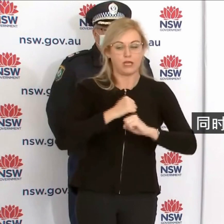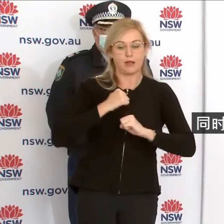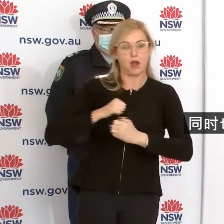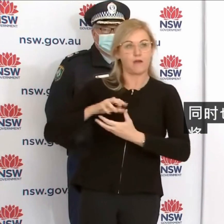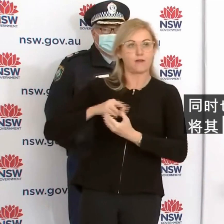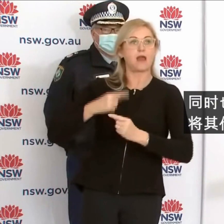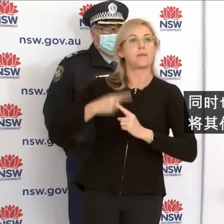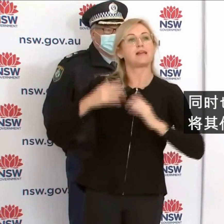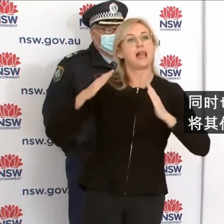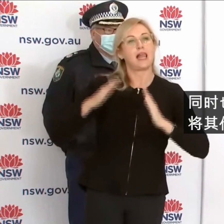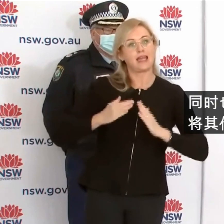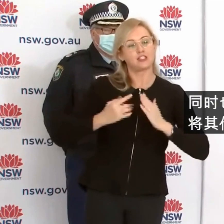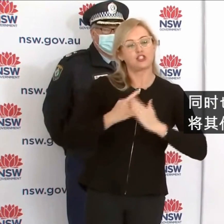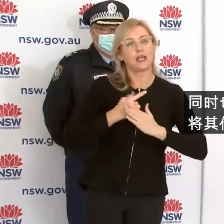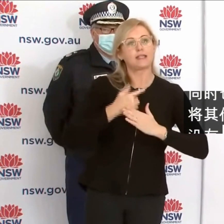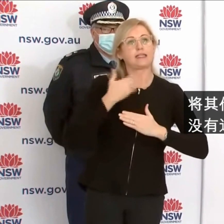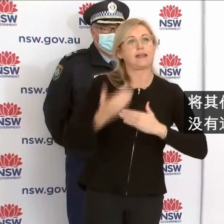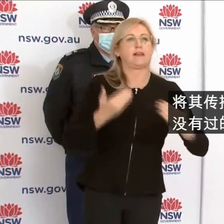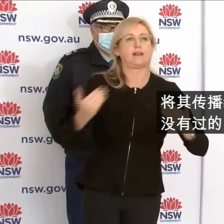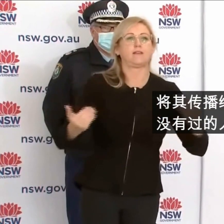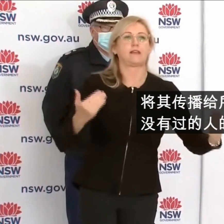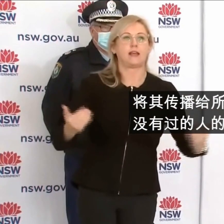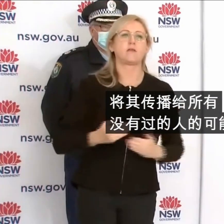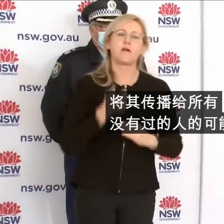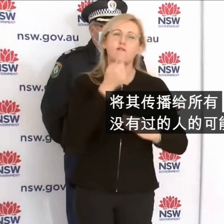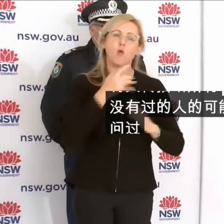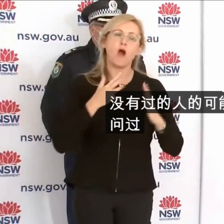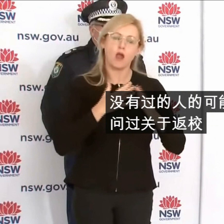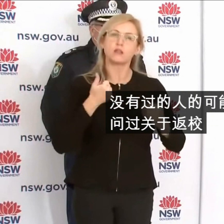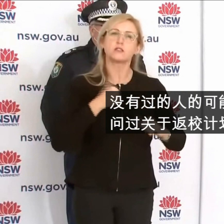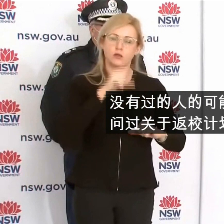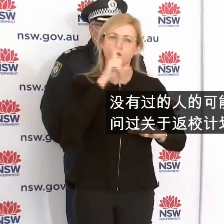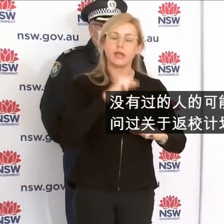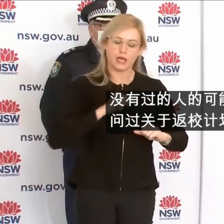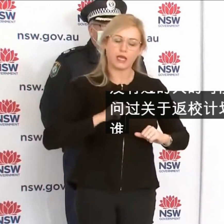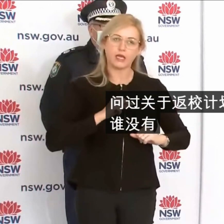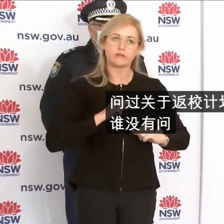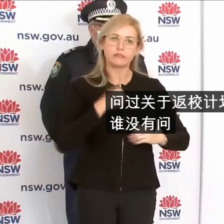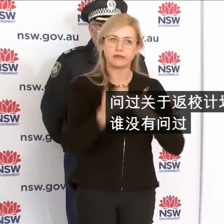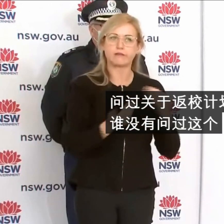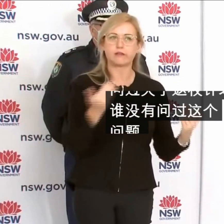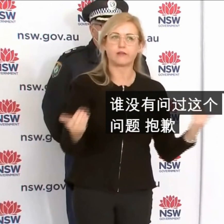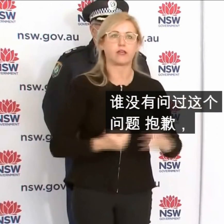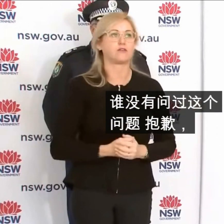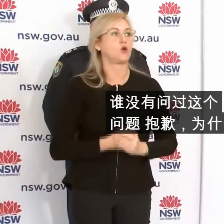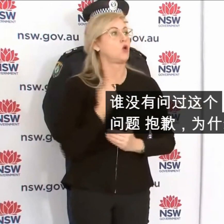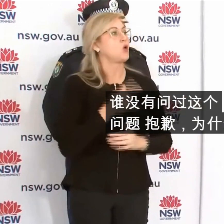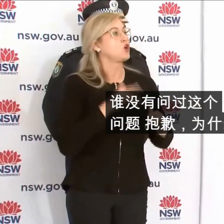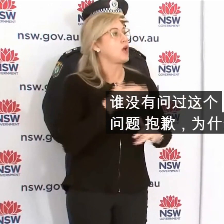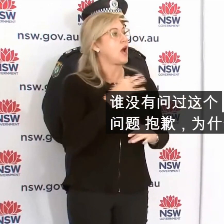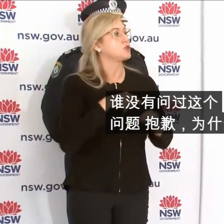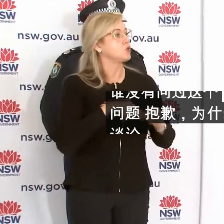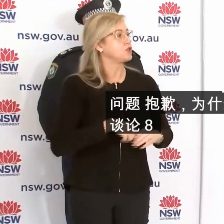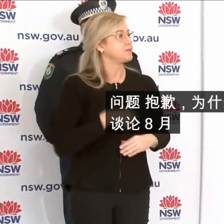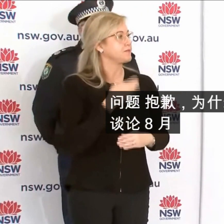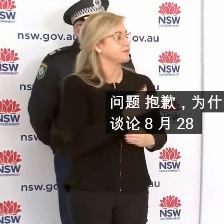reducing the likelihood of you spreading it to everybody. Who hasn't asked a question? Who hasn't asked a question? Regarding the back-to-school plan. Who hasn't asked a question? Sorry? Premier, why